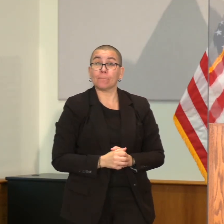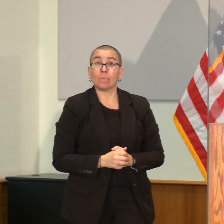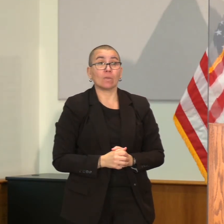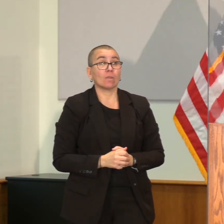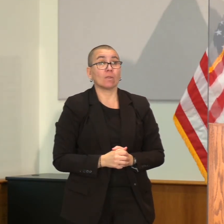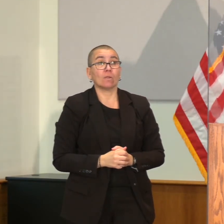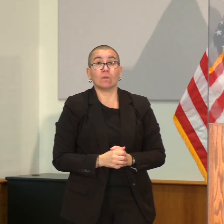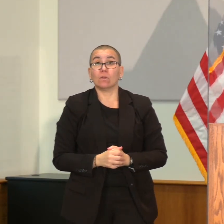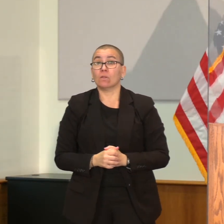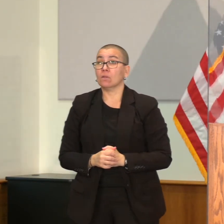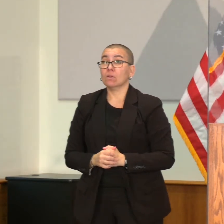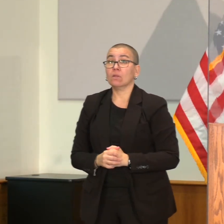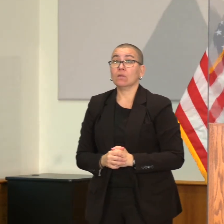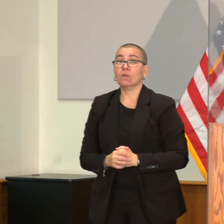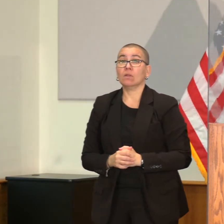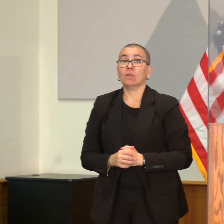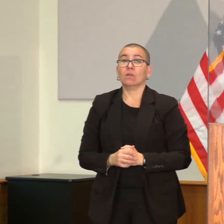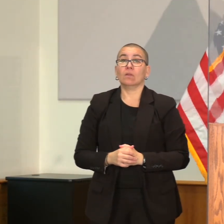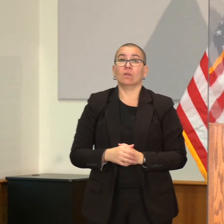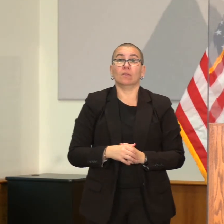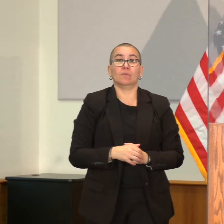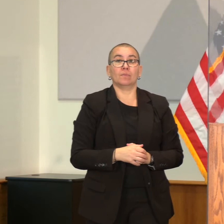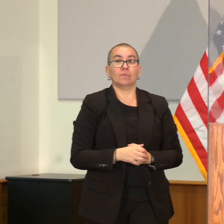Chair Mariani, I have a question for you.